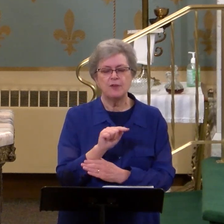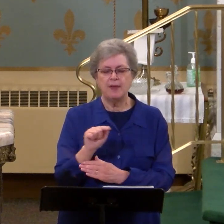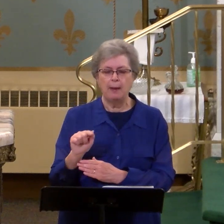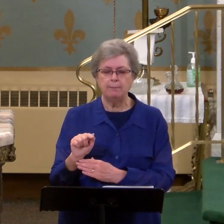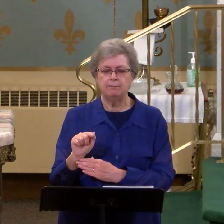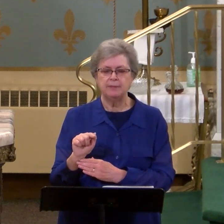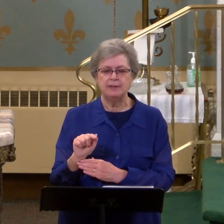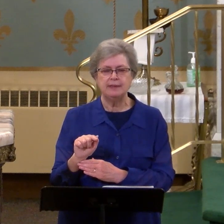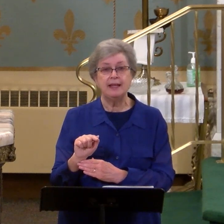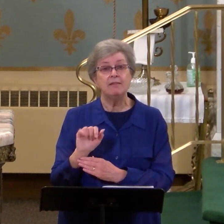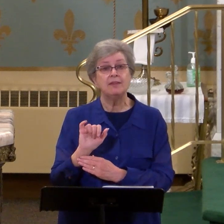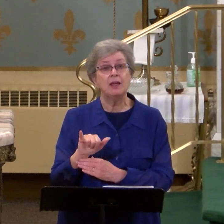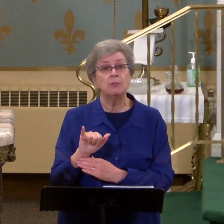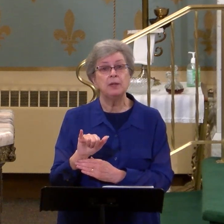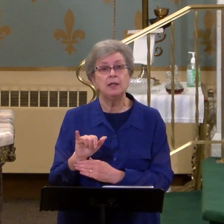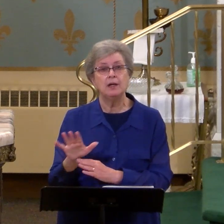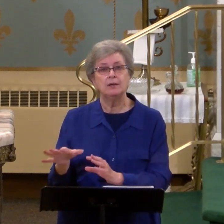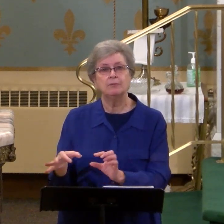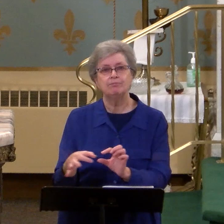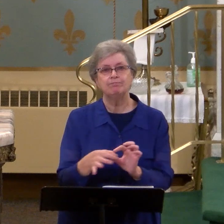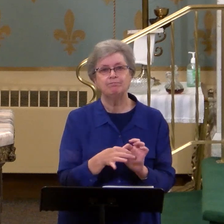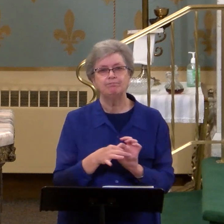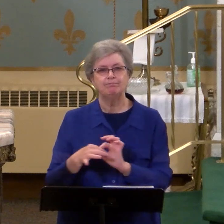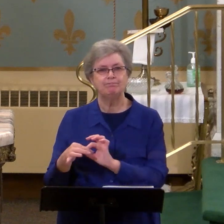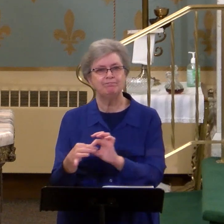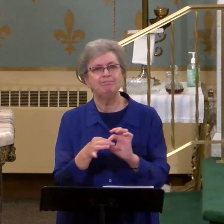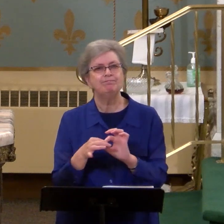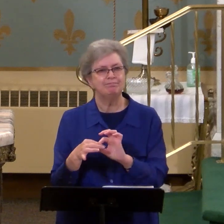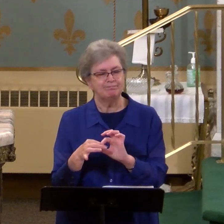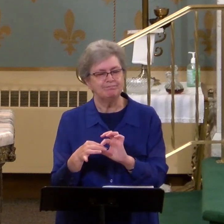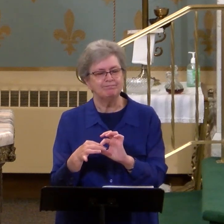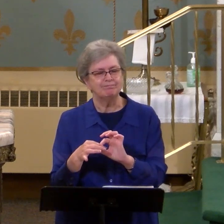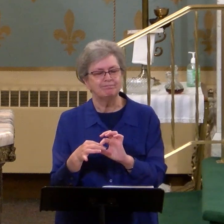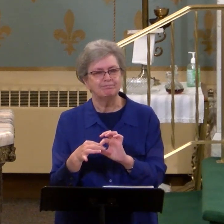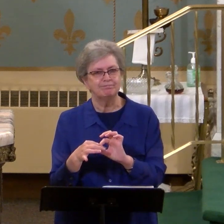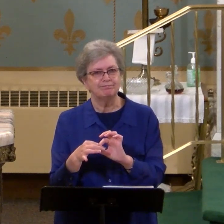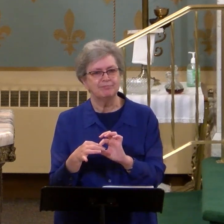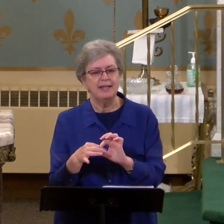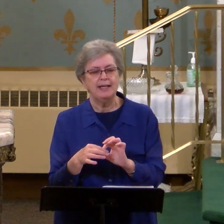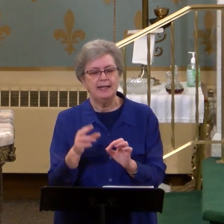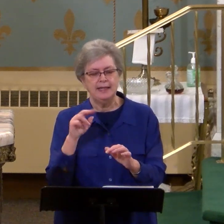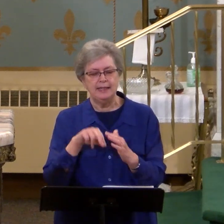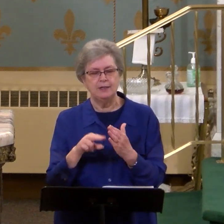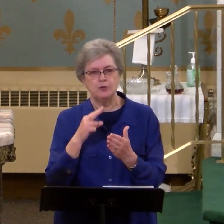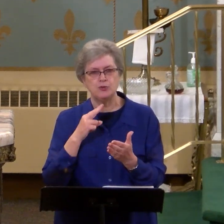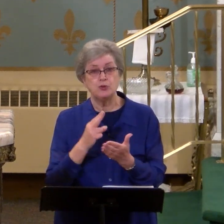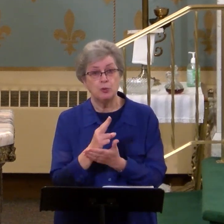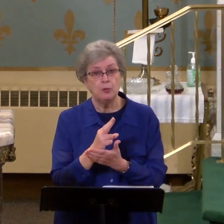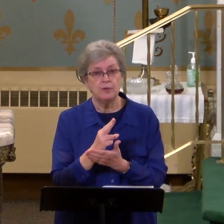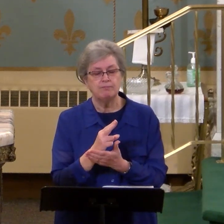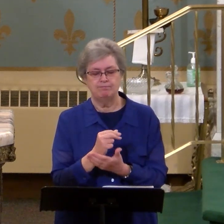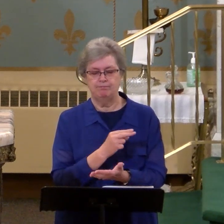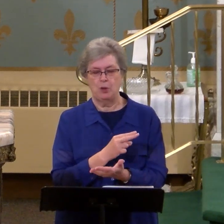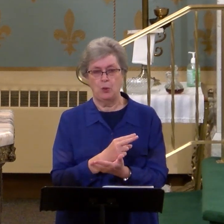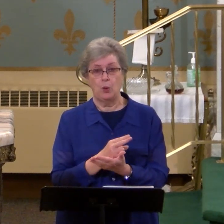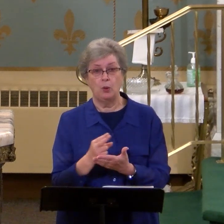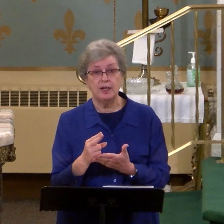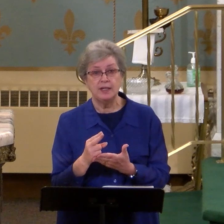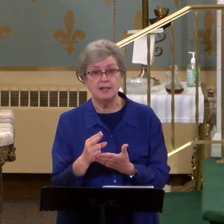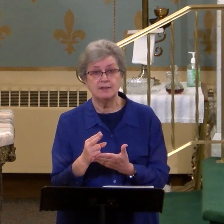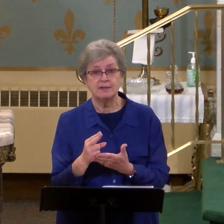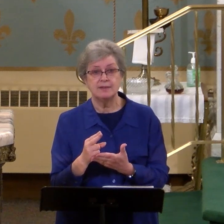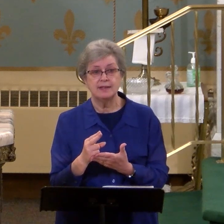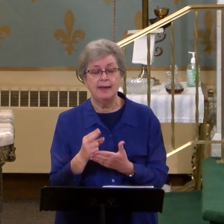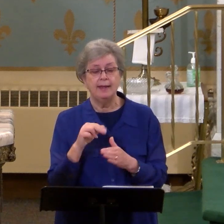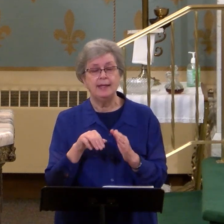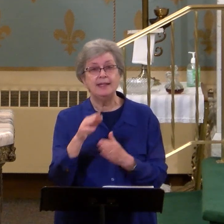may be one. He prays for unity in the truth, in holiness, in God